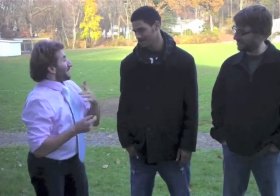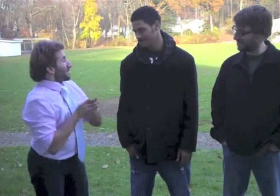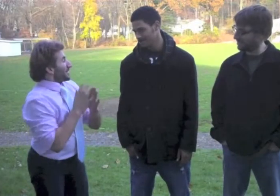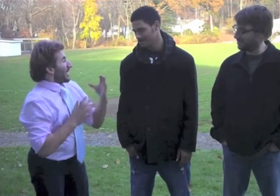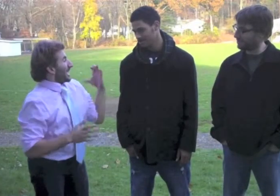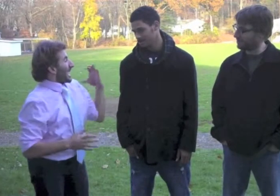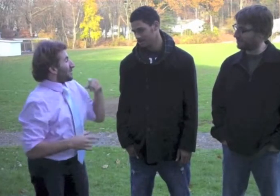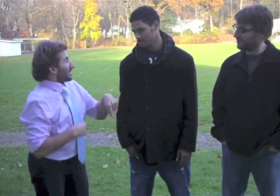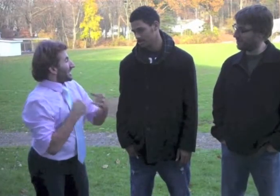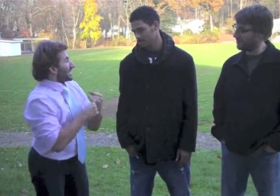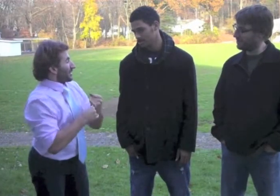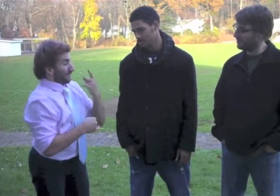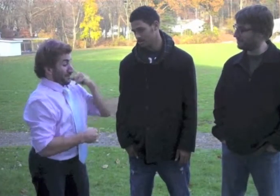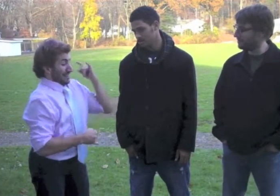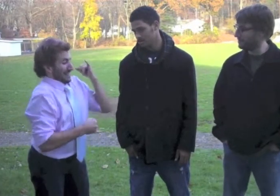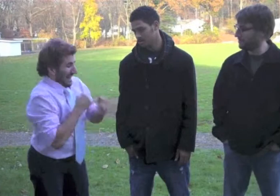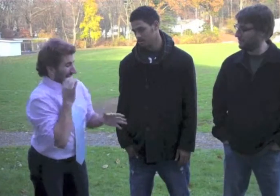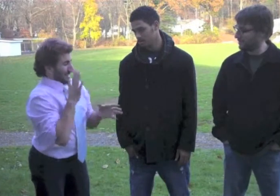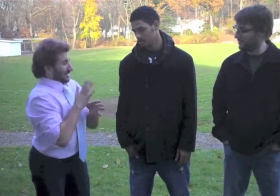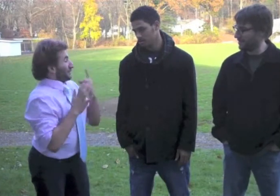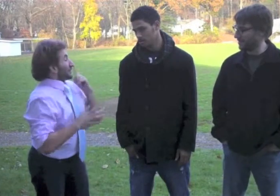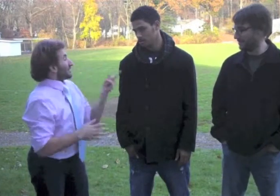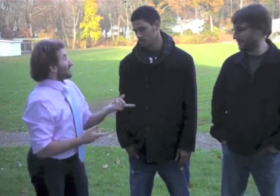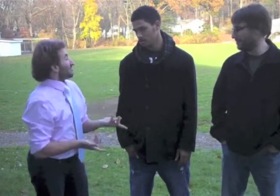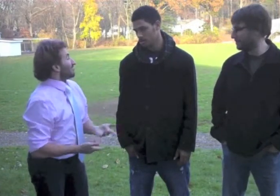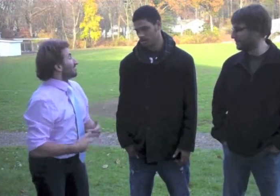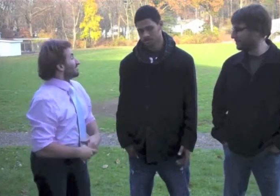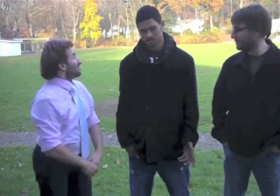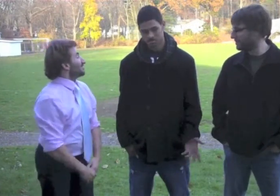Captain, how did you feel about becoming the captain this year as a senior?